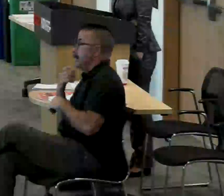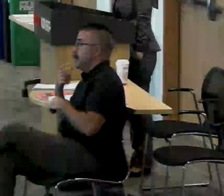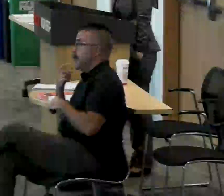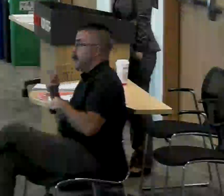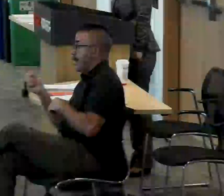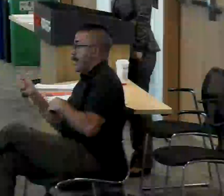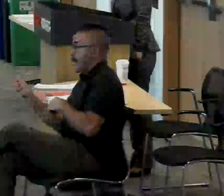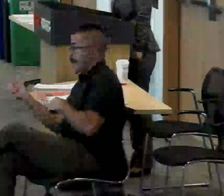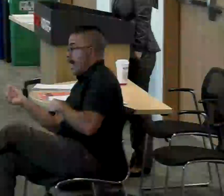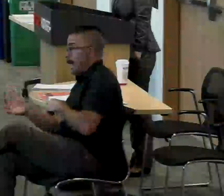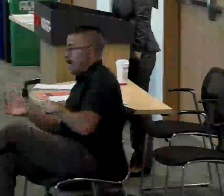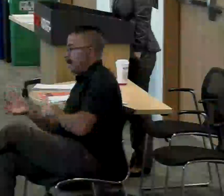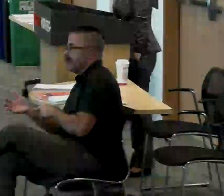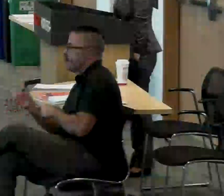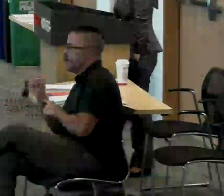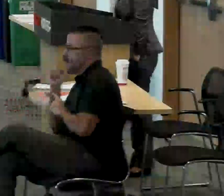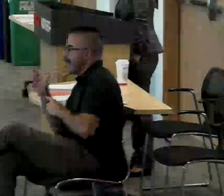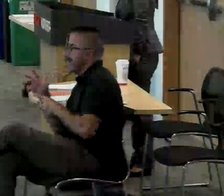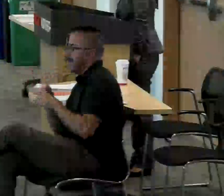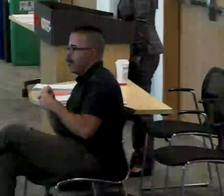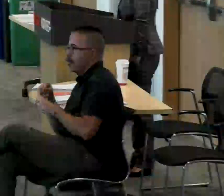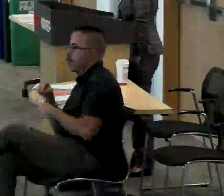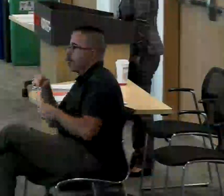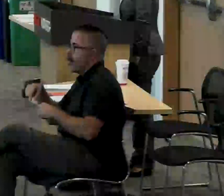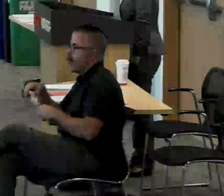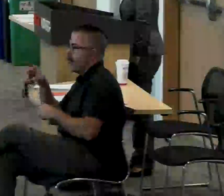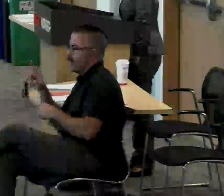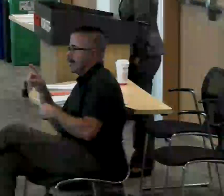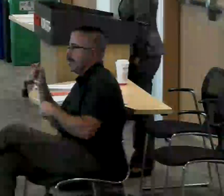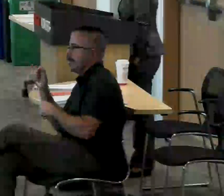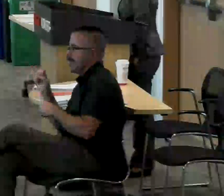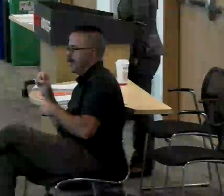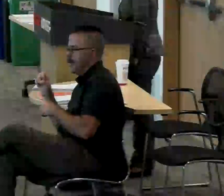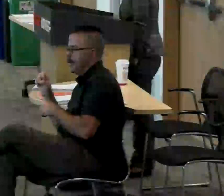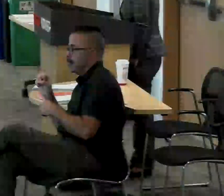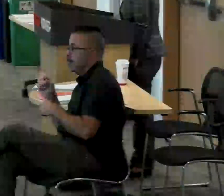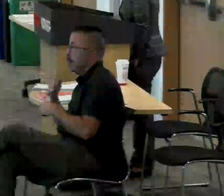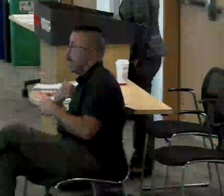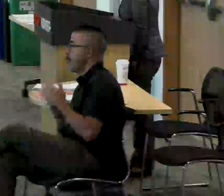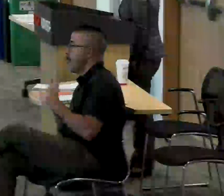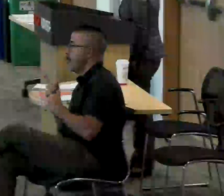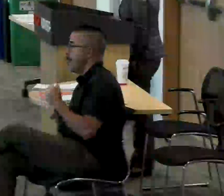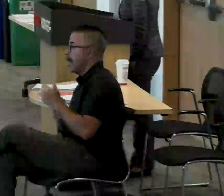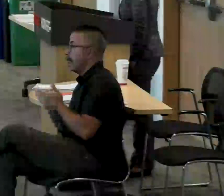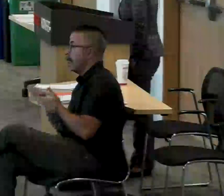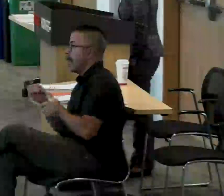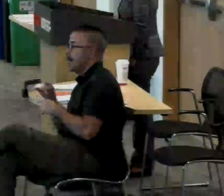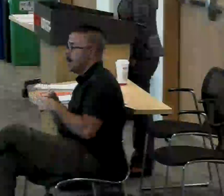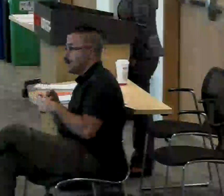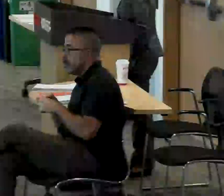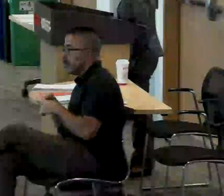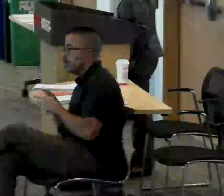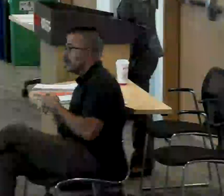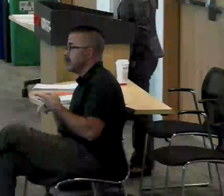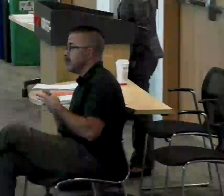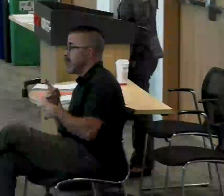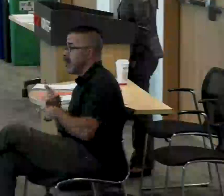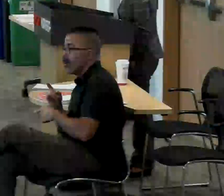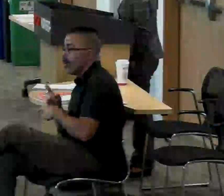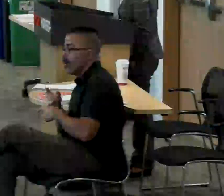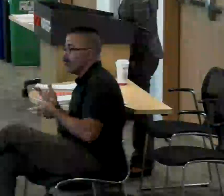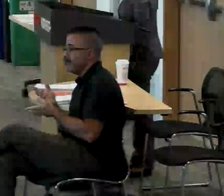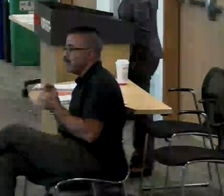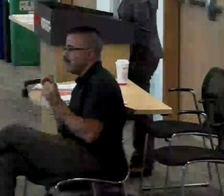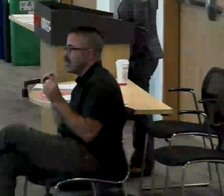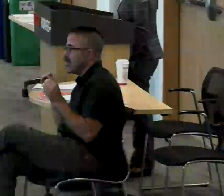not a qualified disability expense. I probably can't buy cigarettes or alcohol. I don't know. I mean, there's nothing out there that